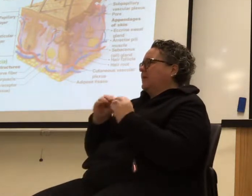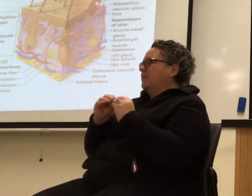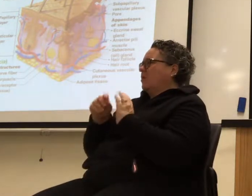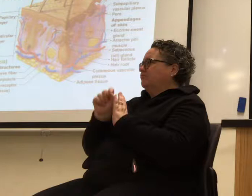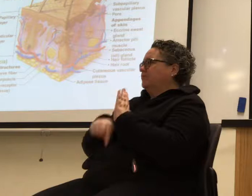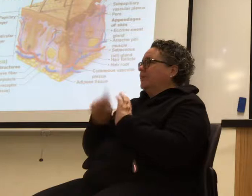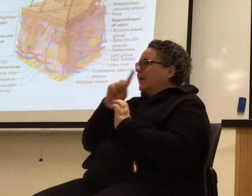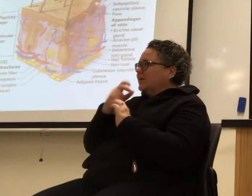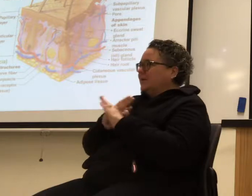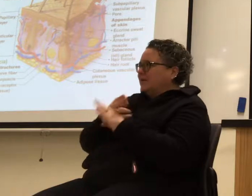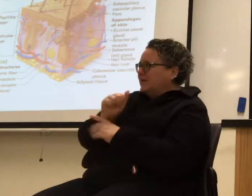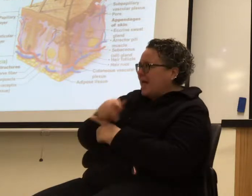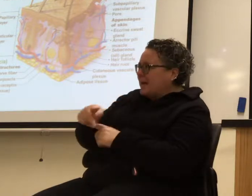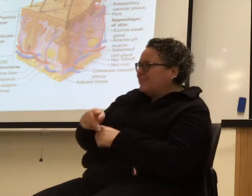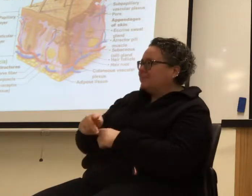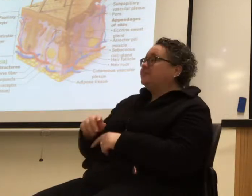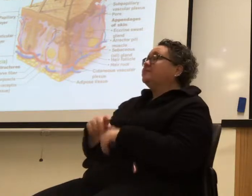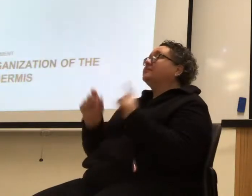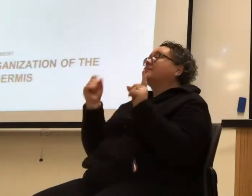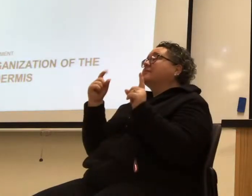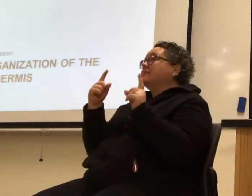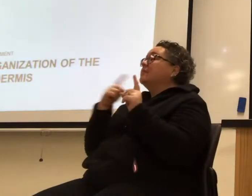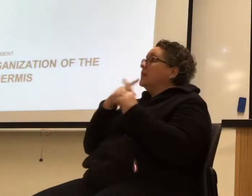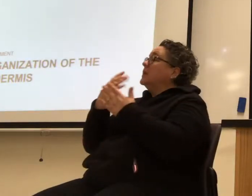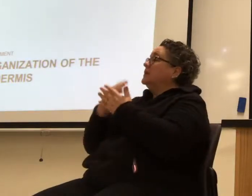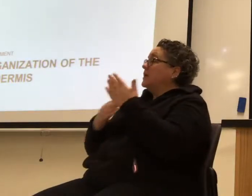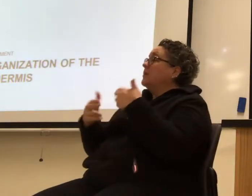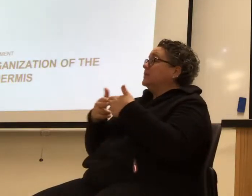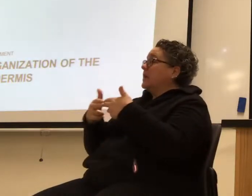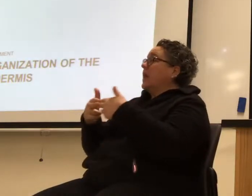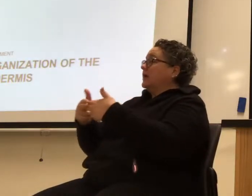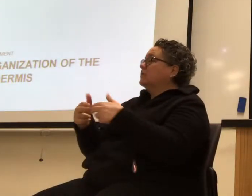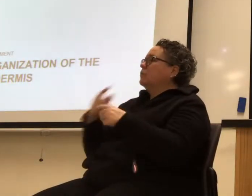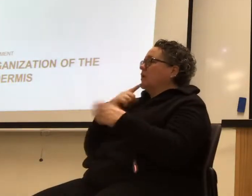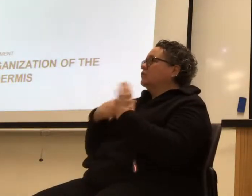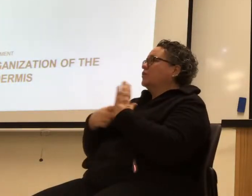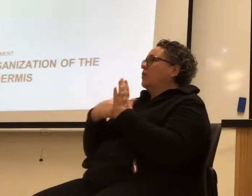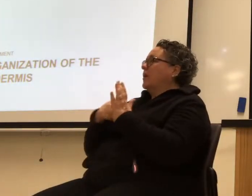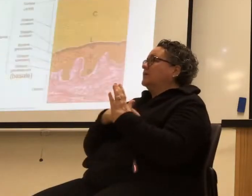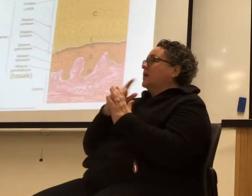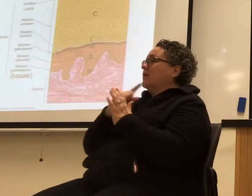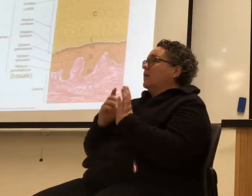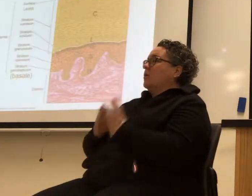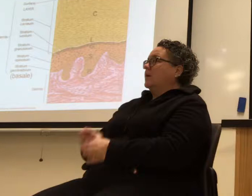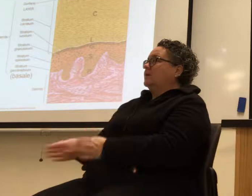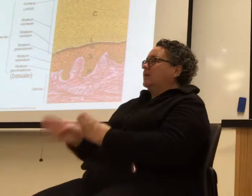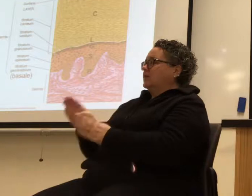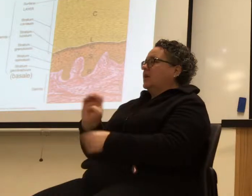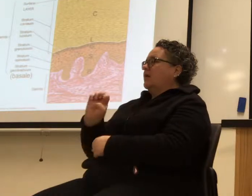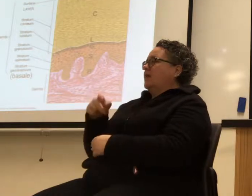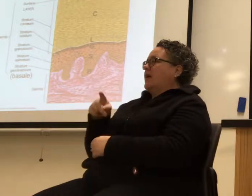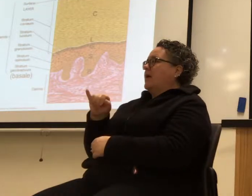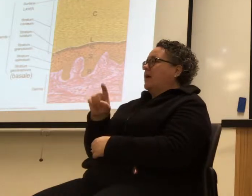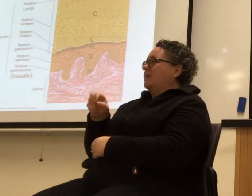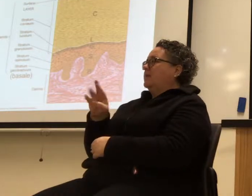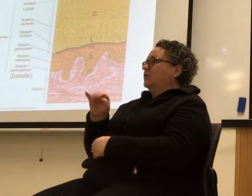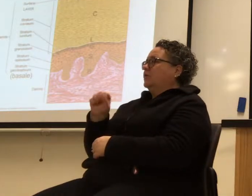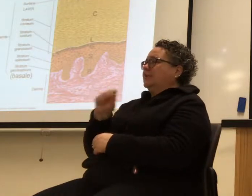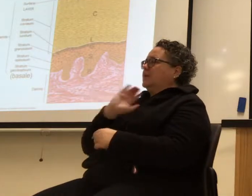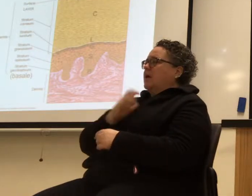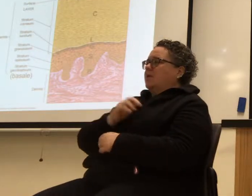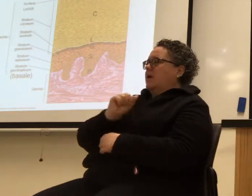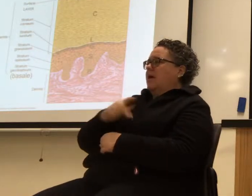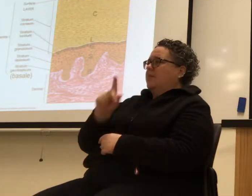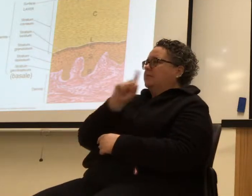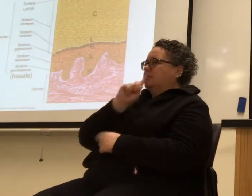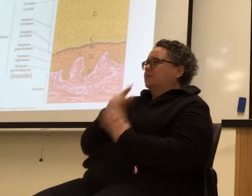using the app. But there is some slides that show us the organization of the epidermis that the app doesn't show.